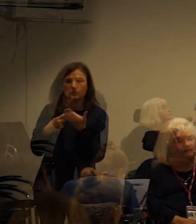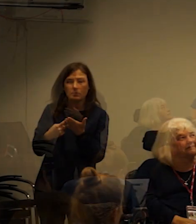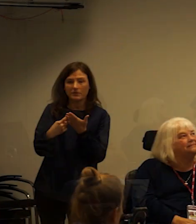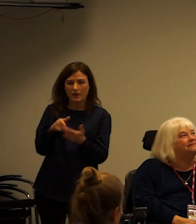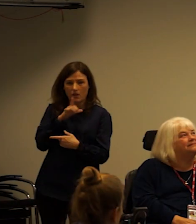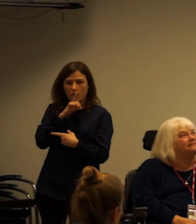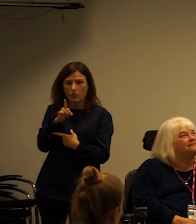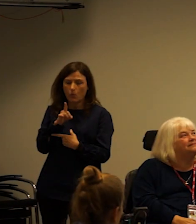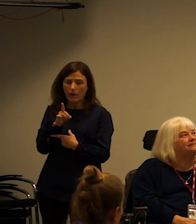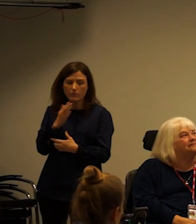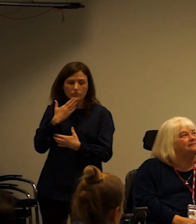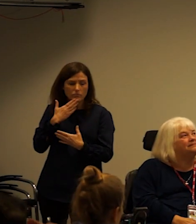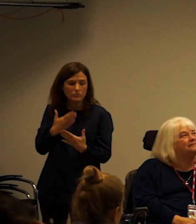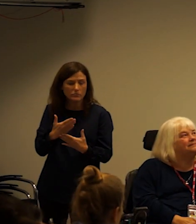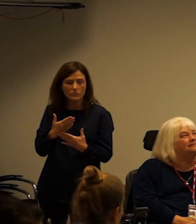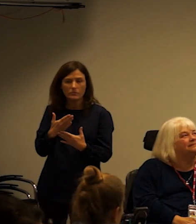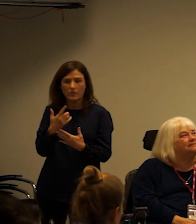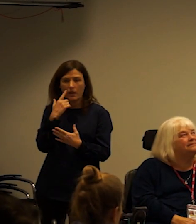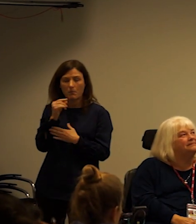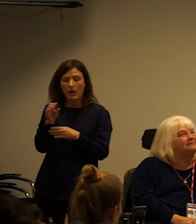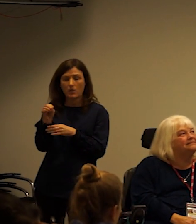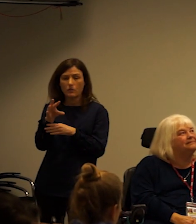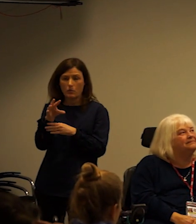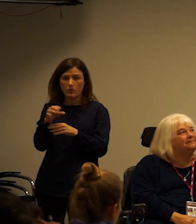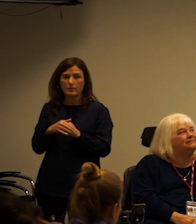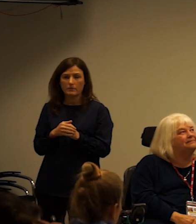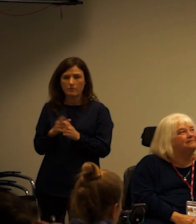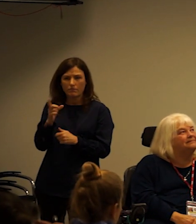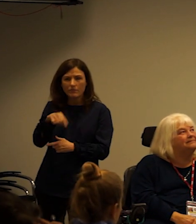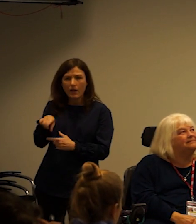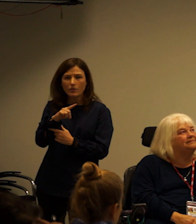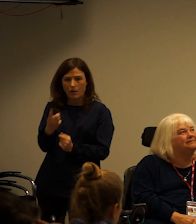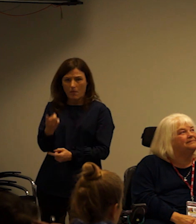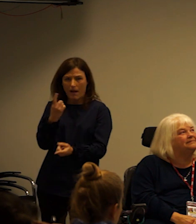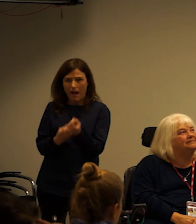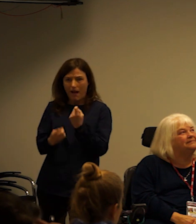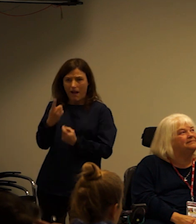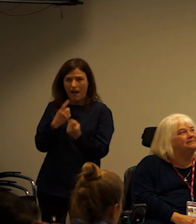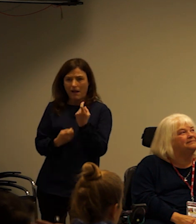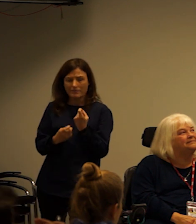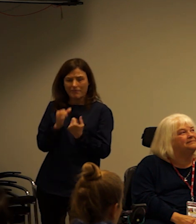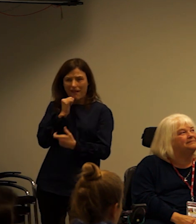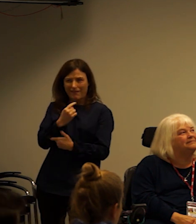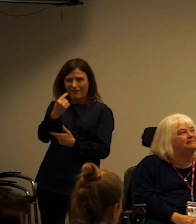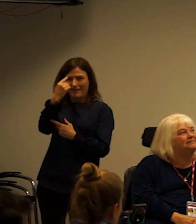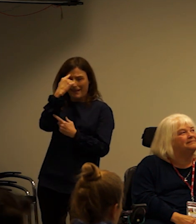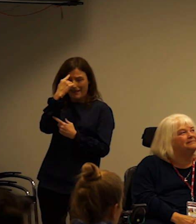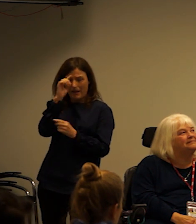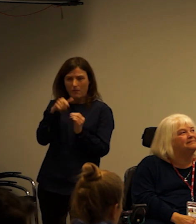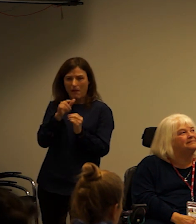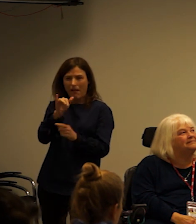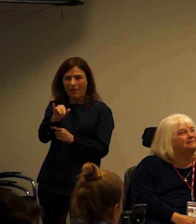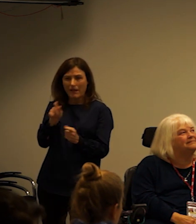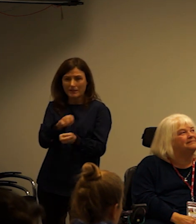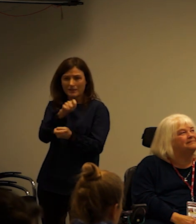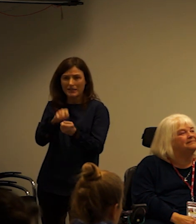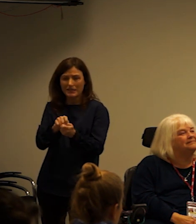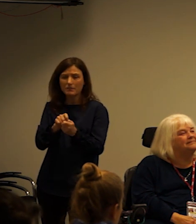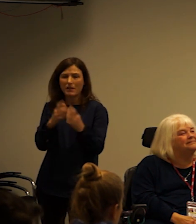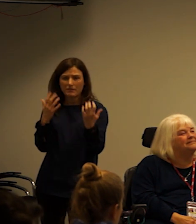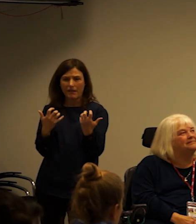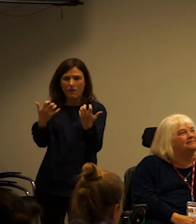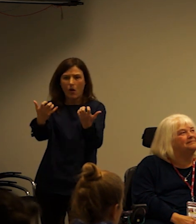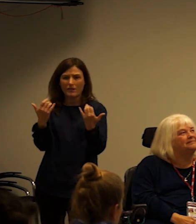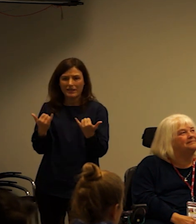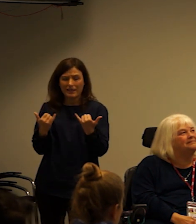This is really so good because it's being recorded, and you guys are asking, you know, I didn't think about the particular audience today. I just